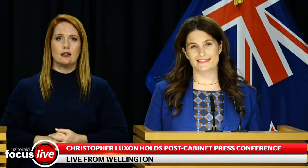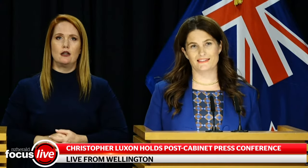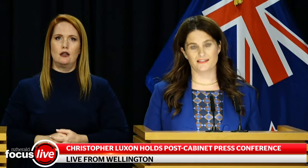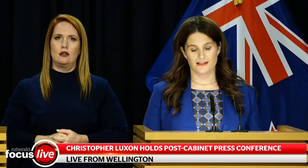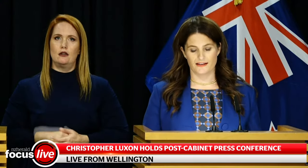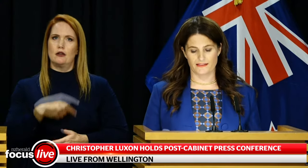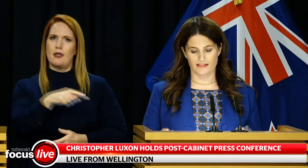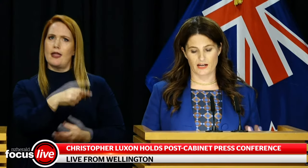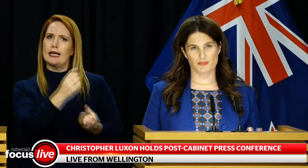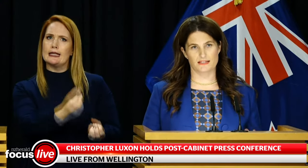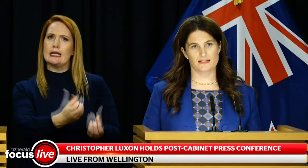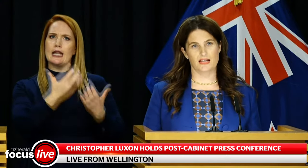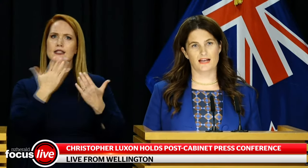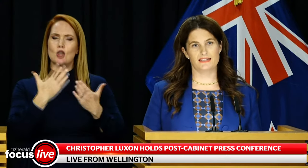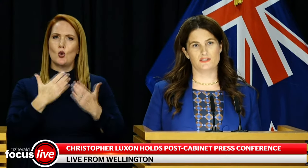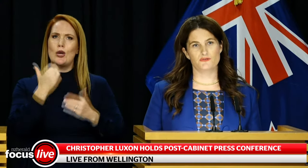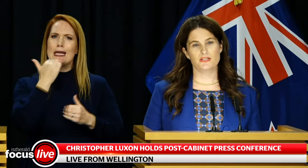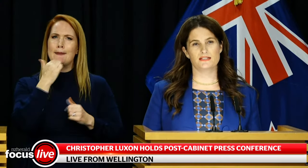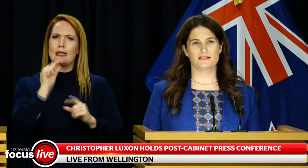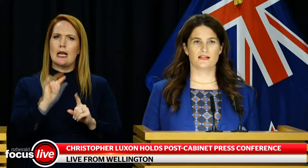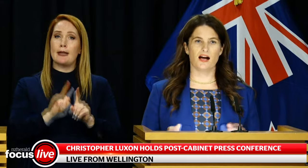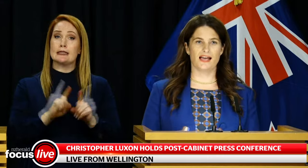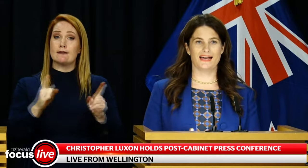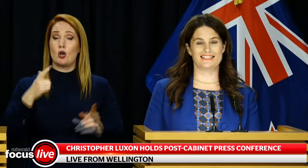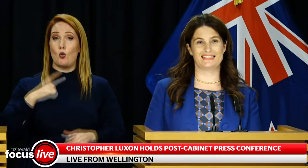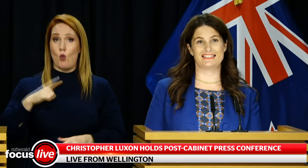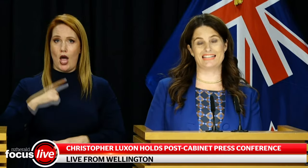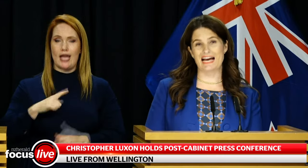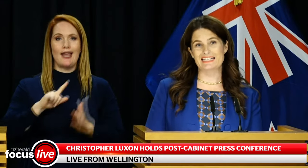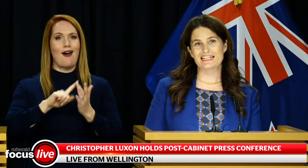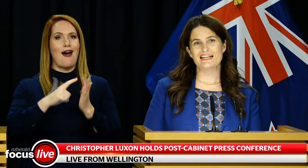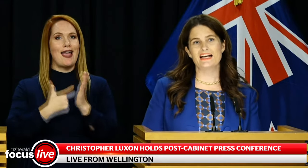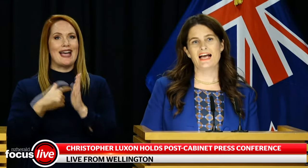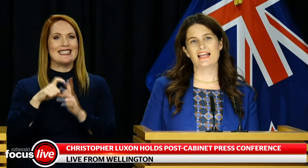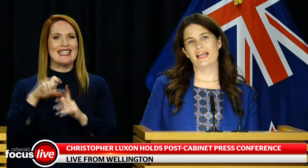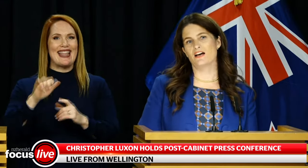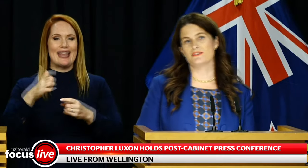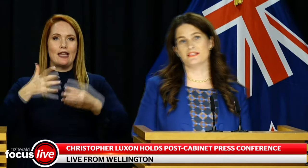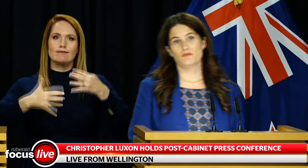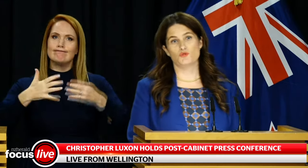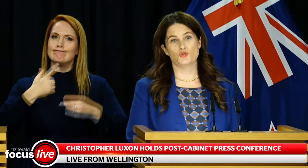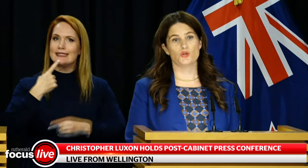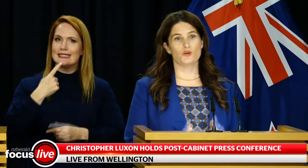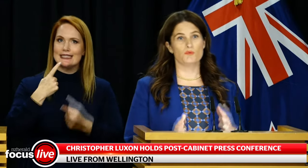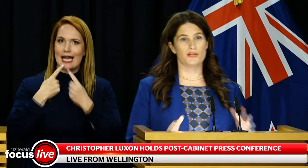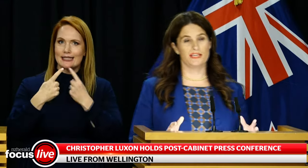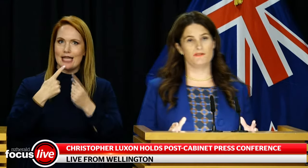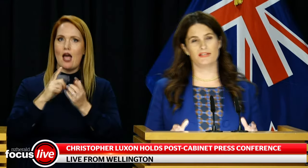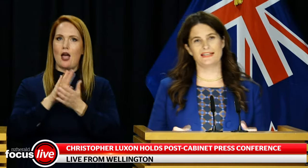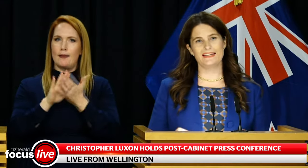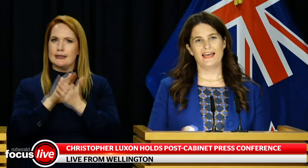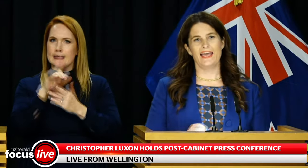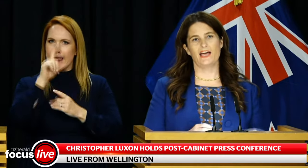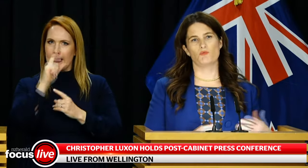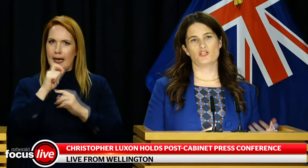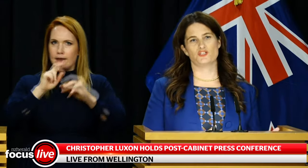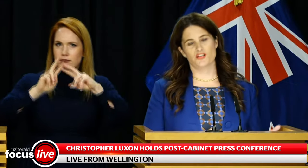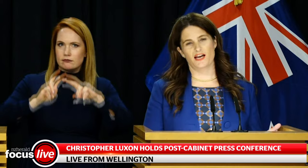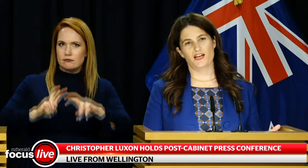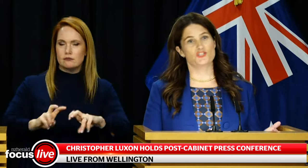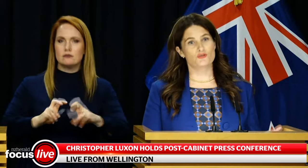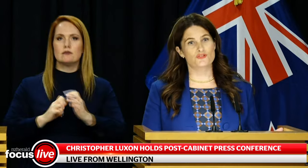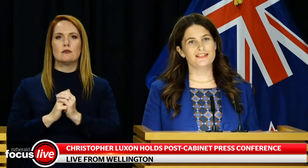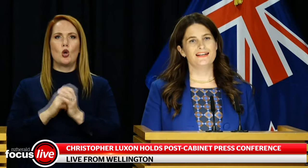that the reason that the numbers are slightly different is that IRD's data allows them to look more carefully at